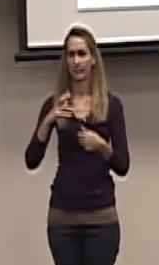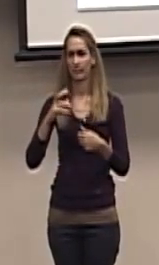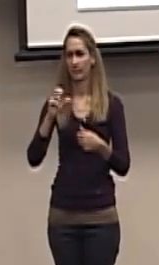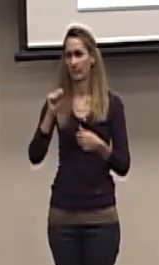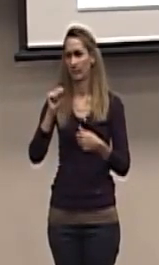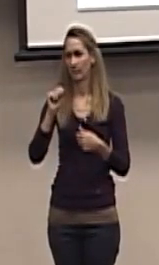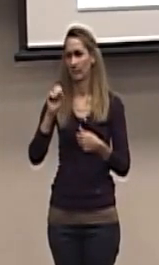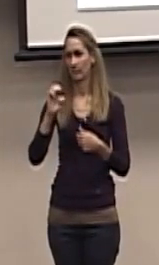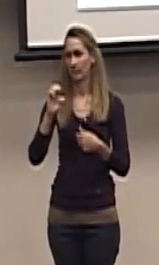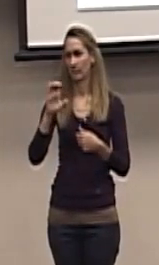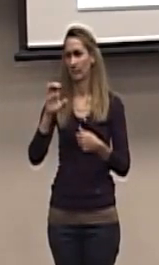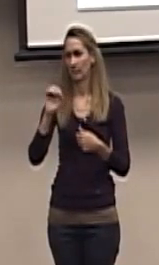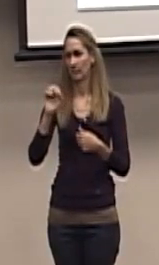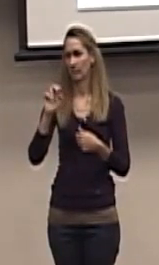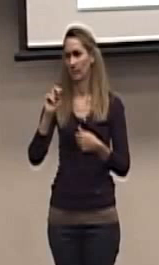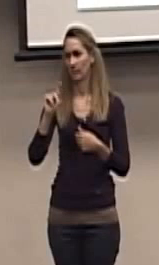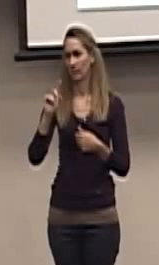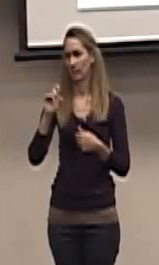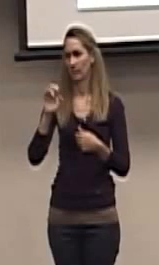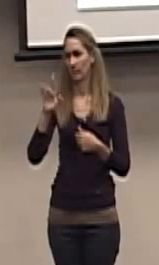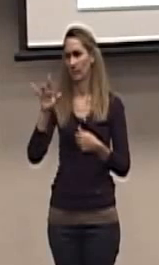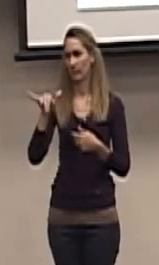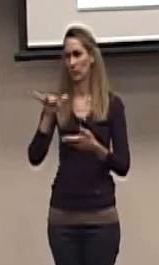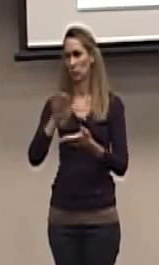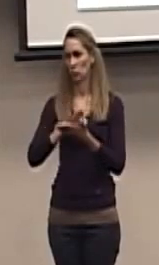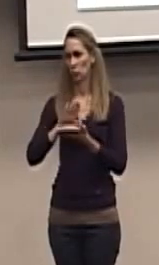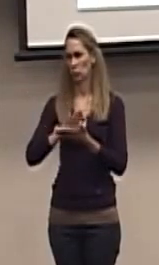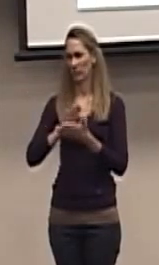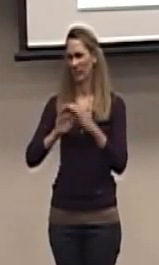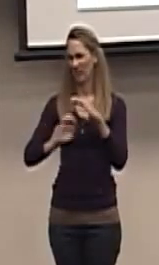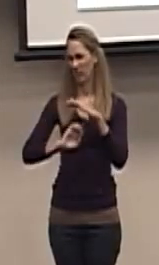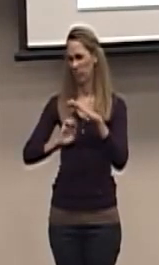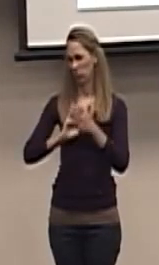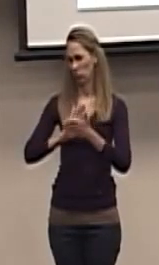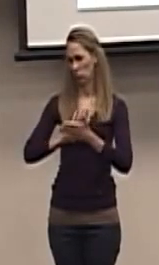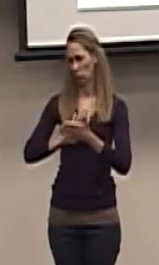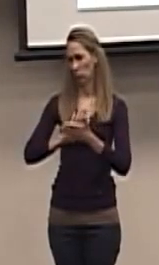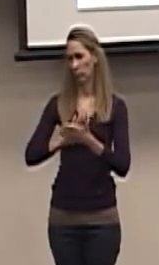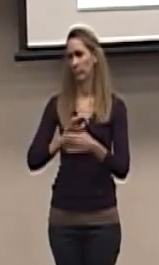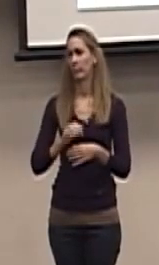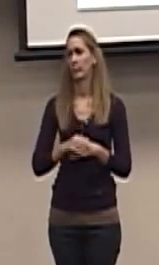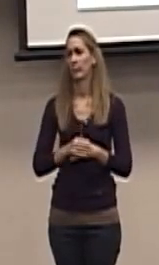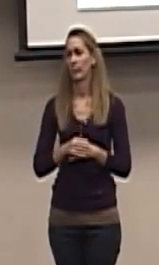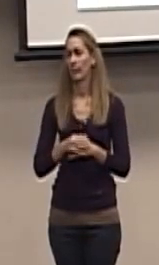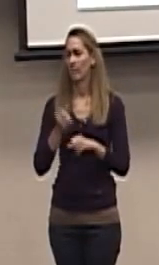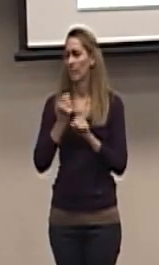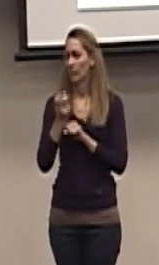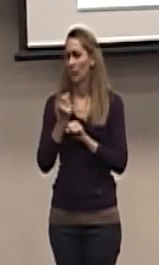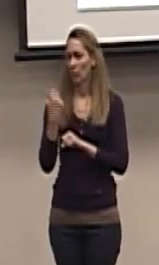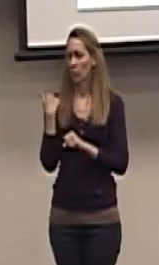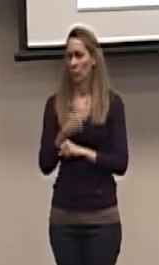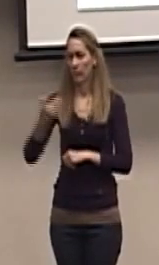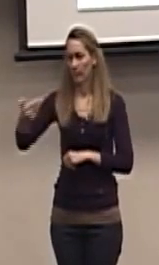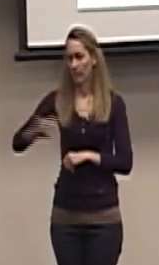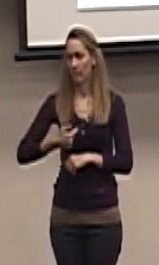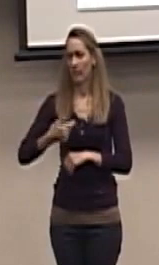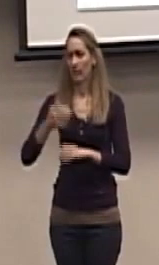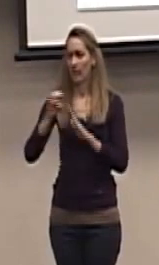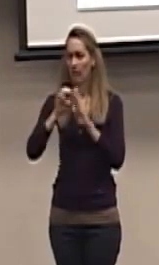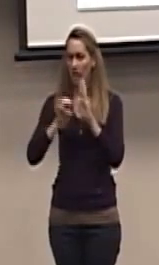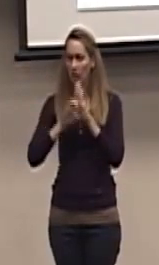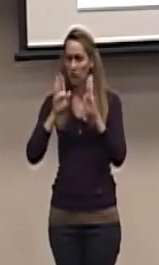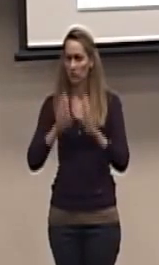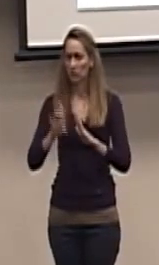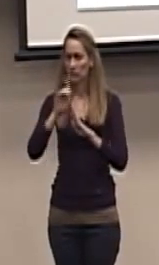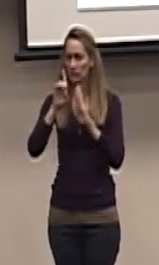the community closer to Kumasi. So every year we invite the elders, the deacons, the preachers, and the local church